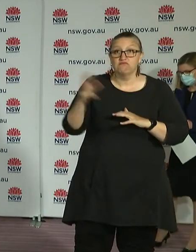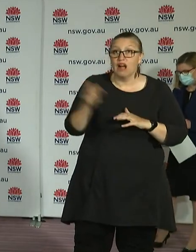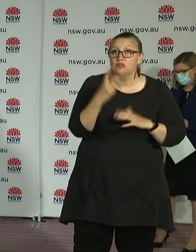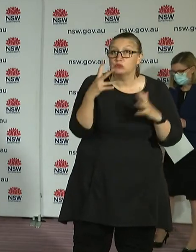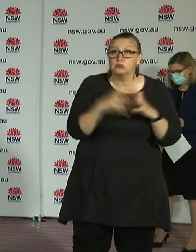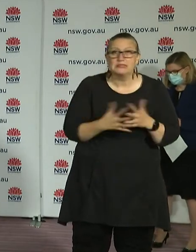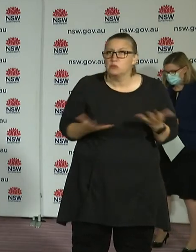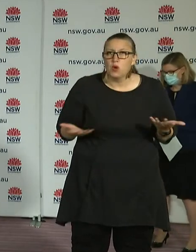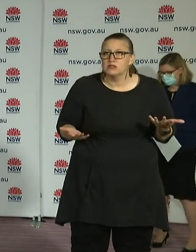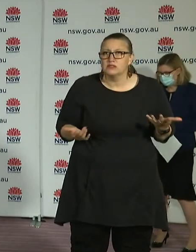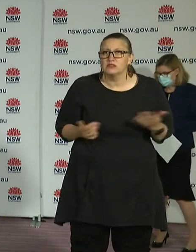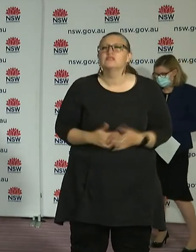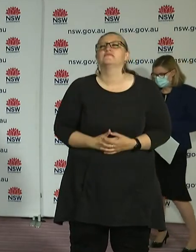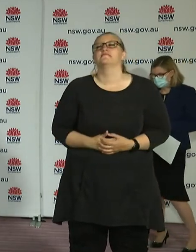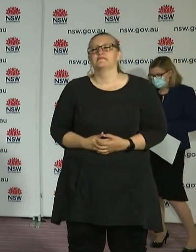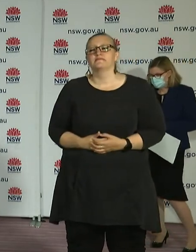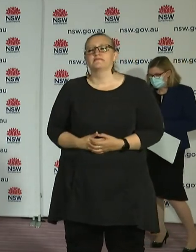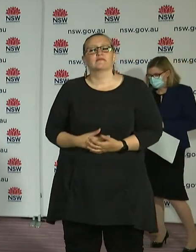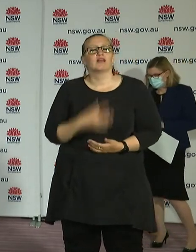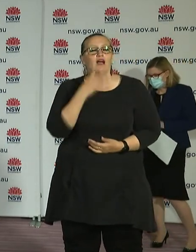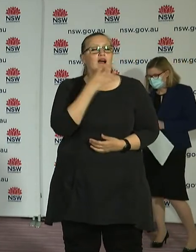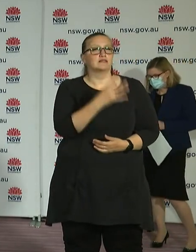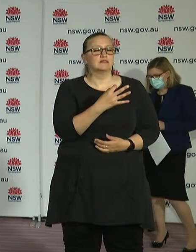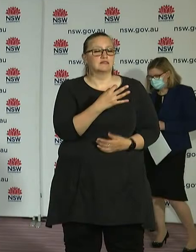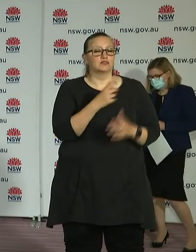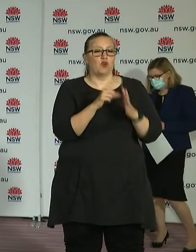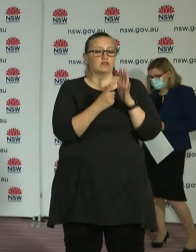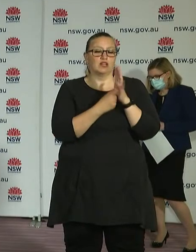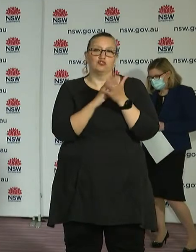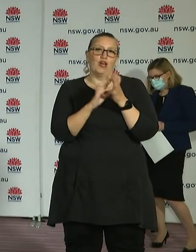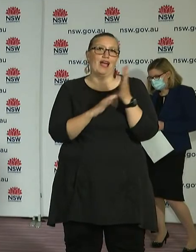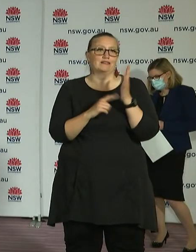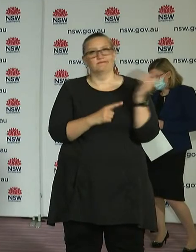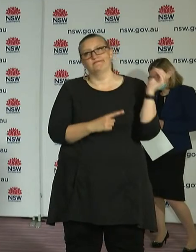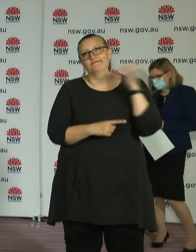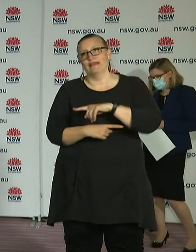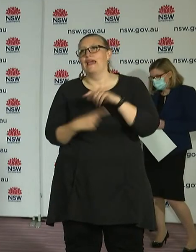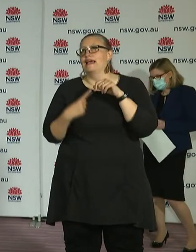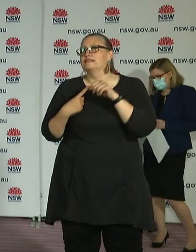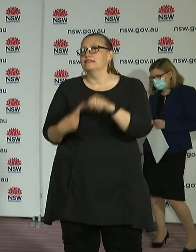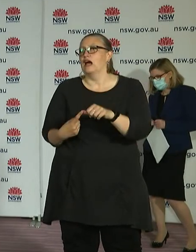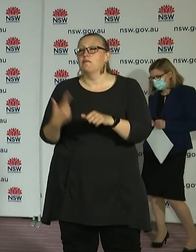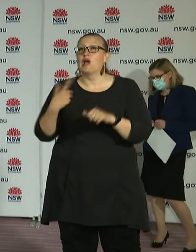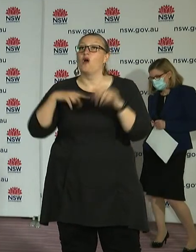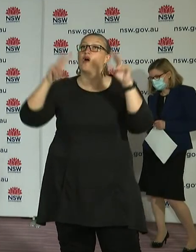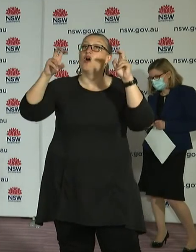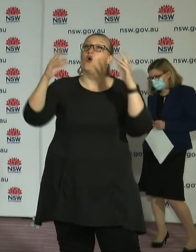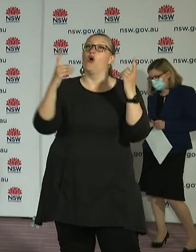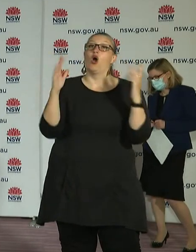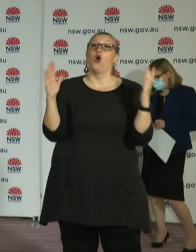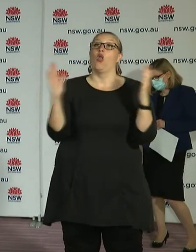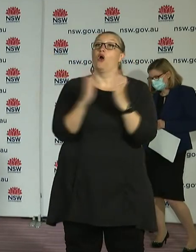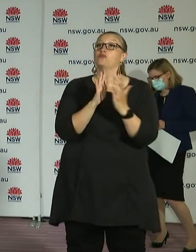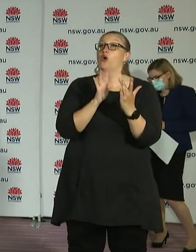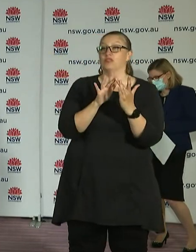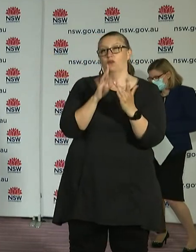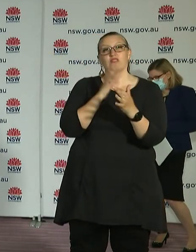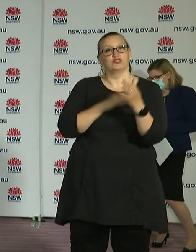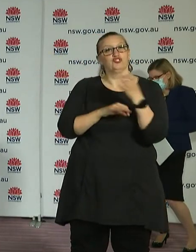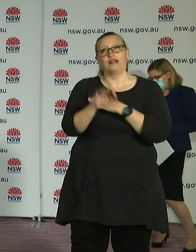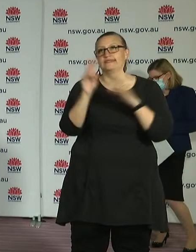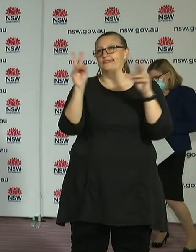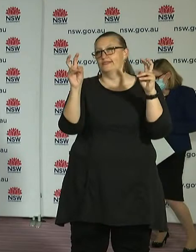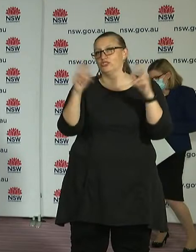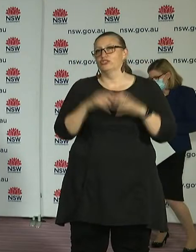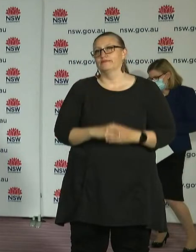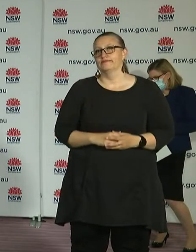through all of that and to give us good advice, but it's fair to say that the definition of close contact will be changed once